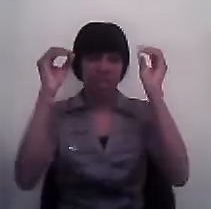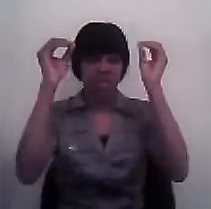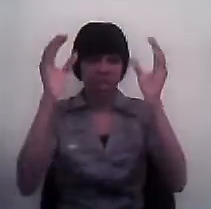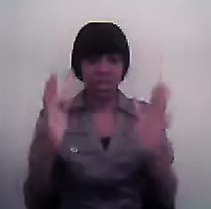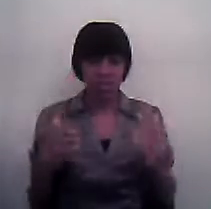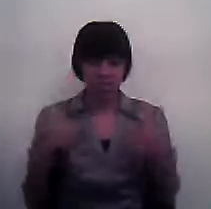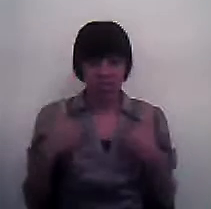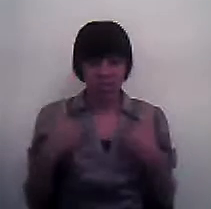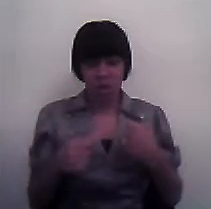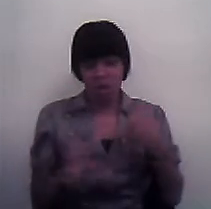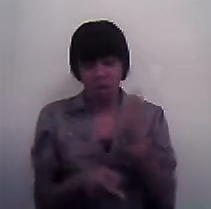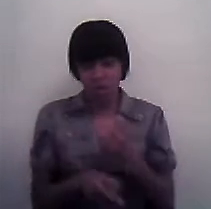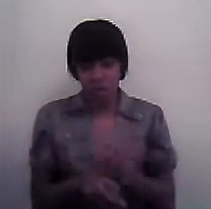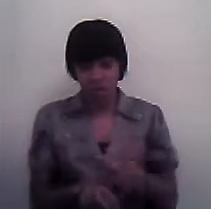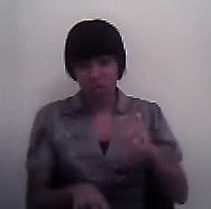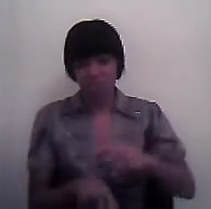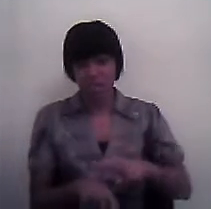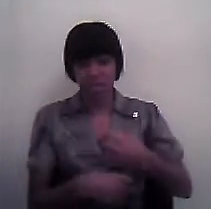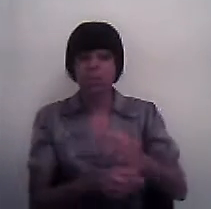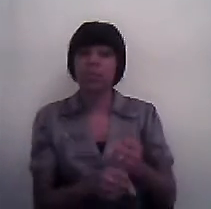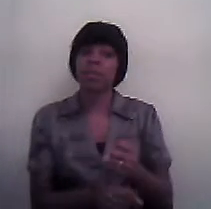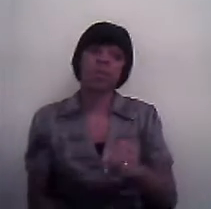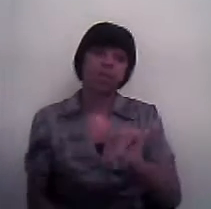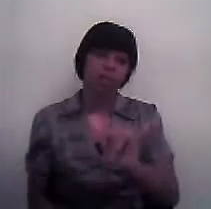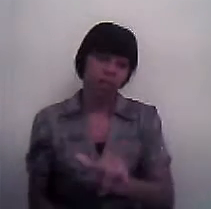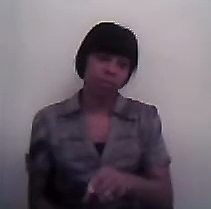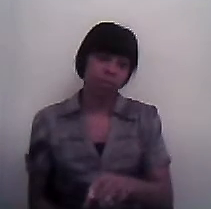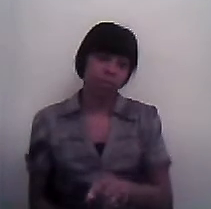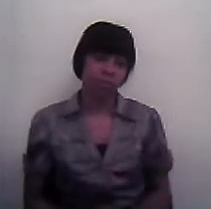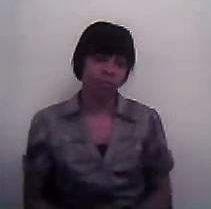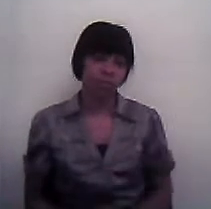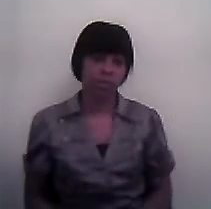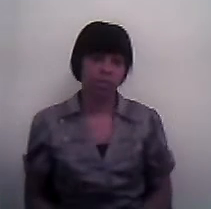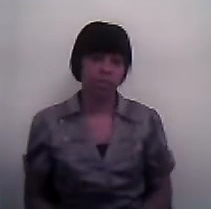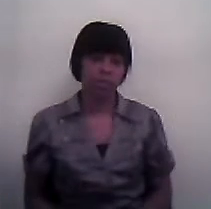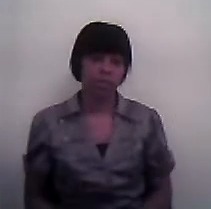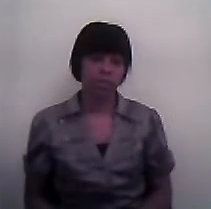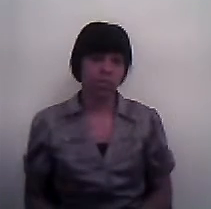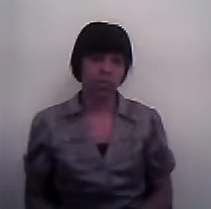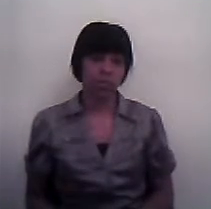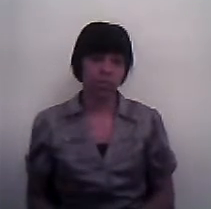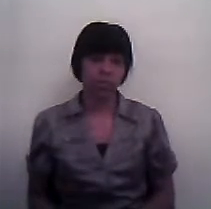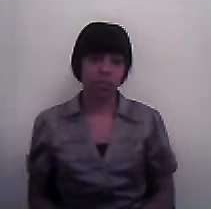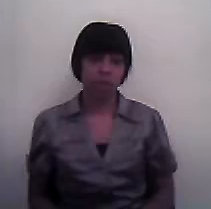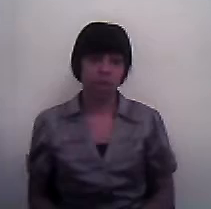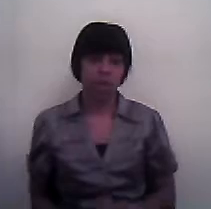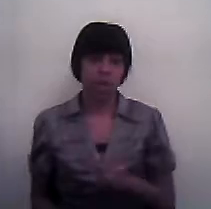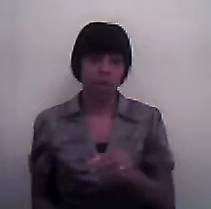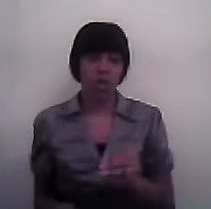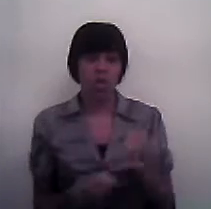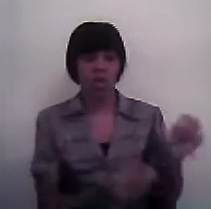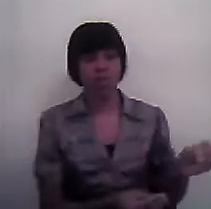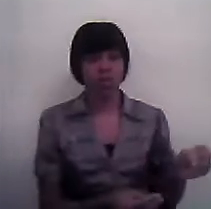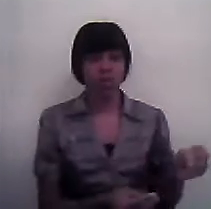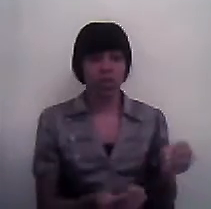want your students to read, but you end up kind of giving them a mixed bag of reading assignments that don't have any real coherence